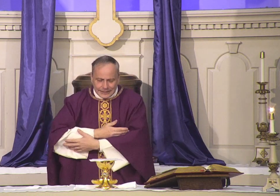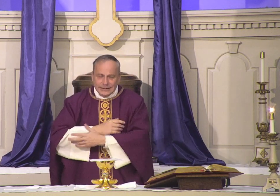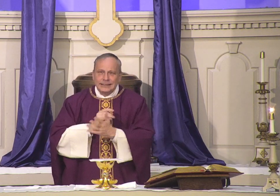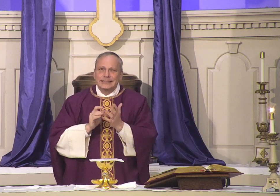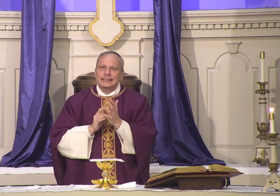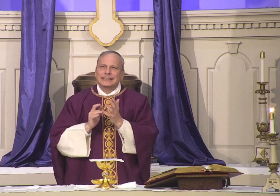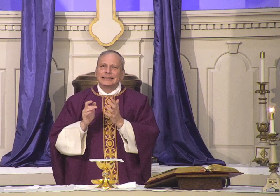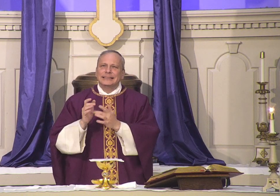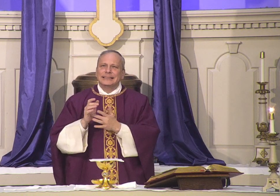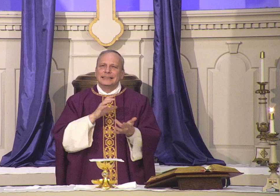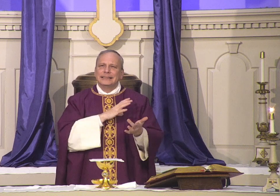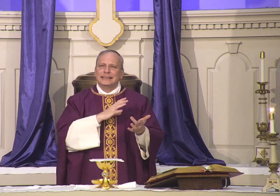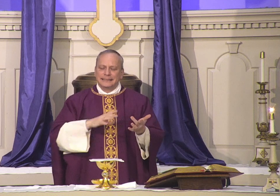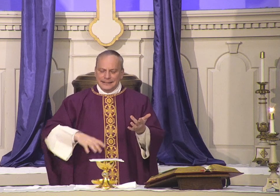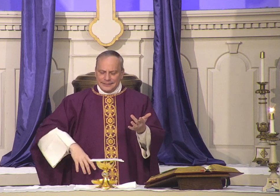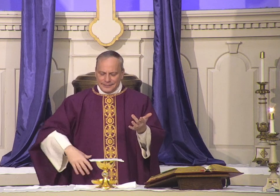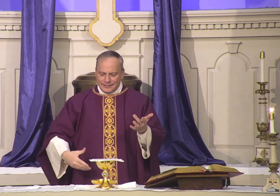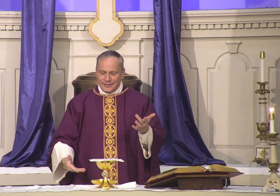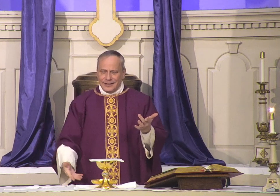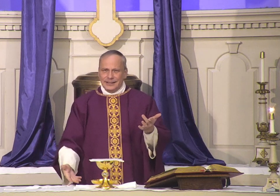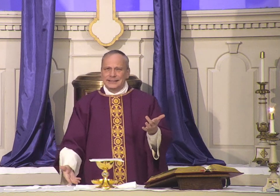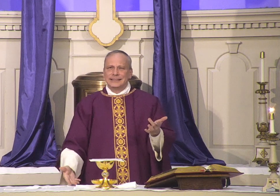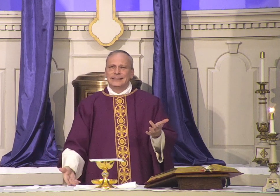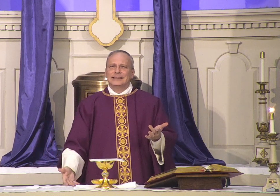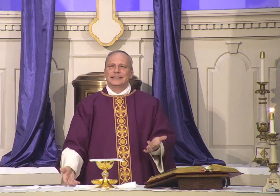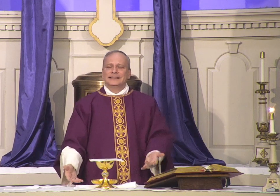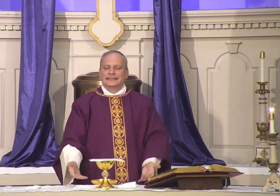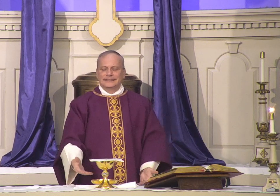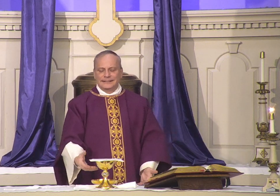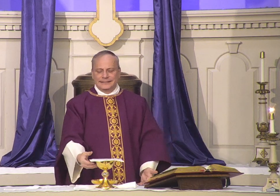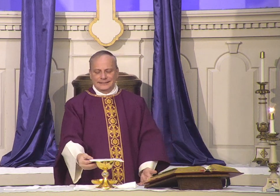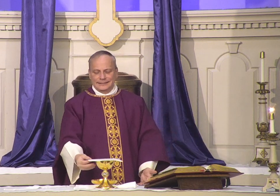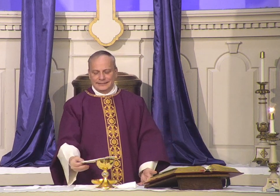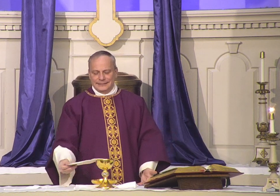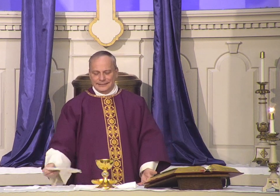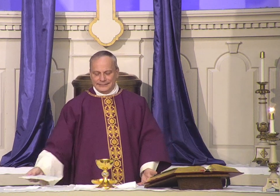you through your Son, Jesus Christ.